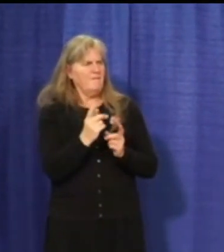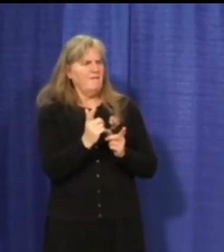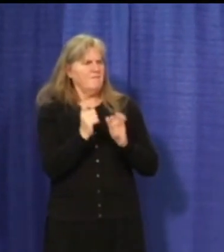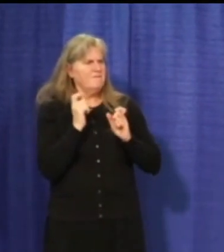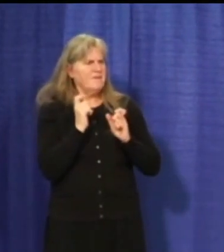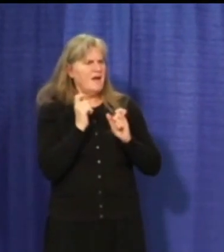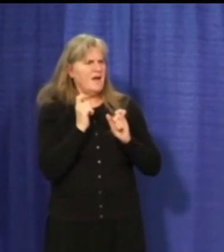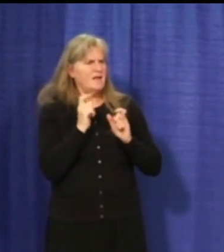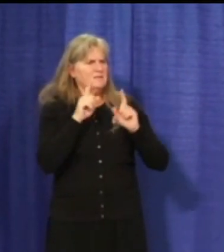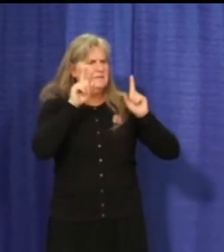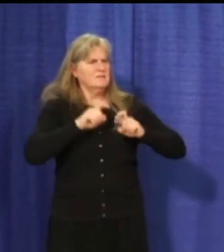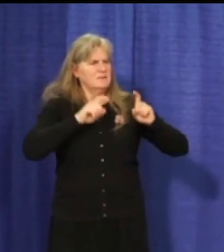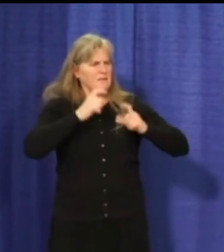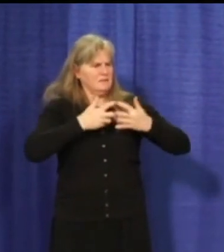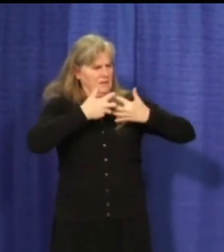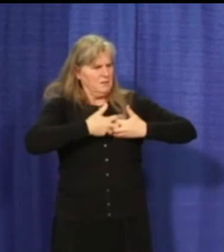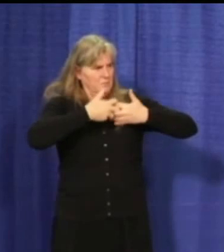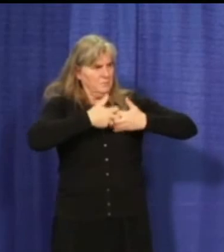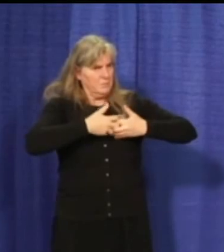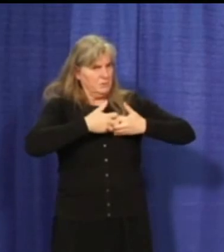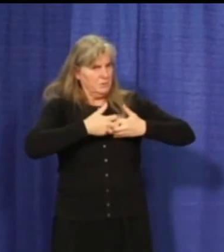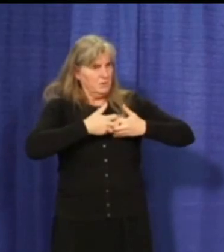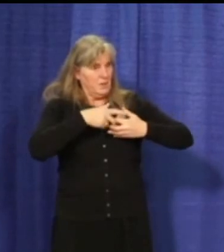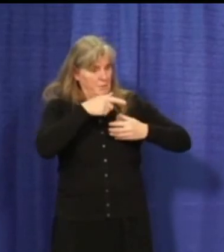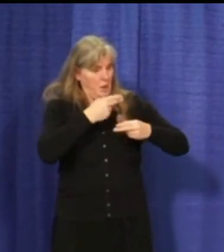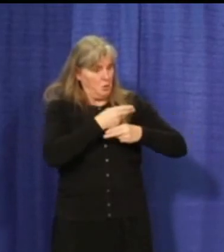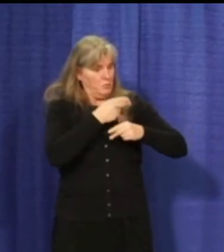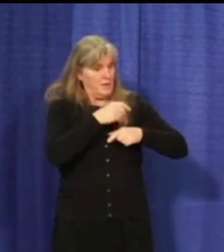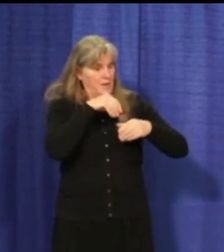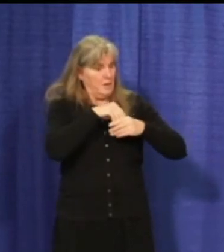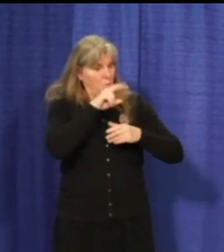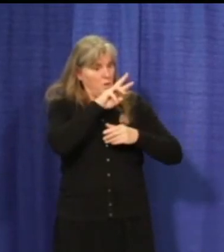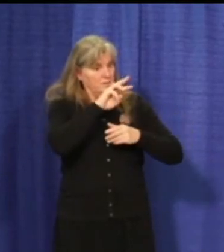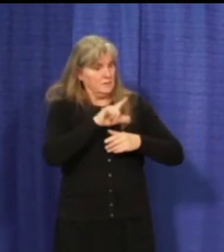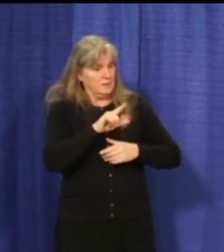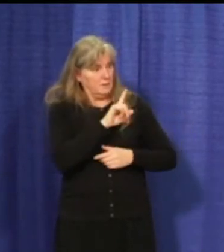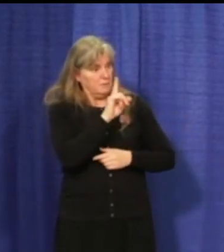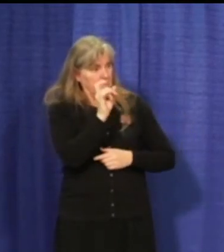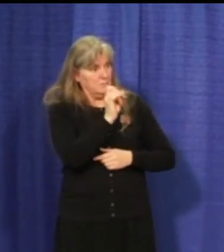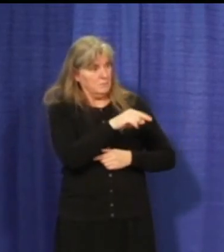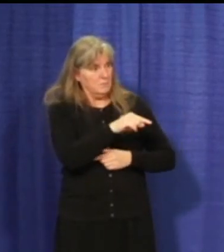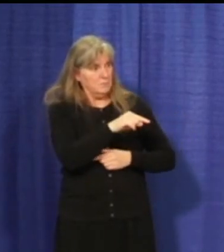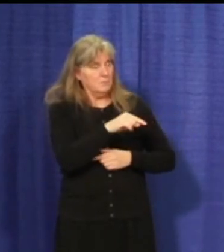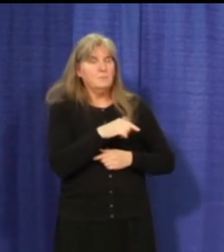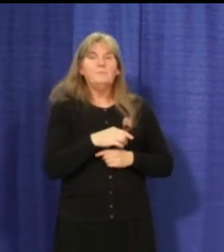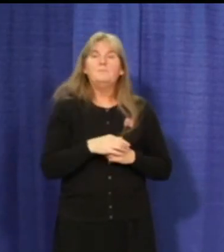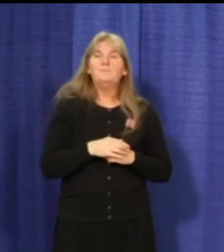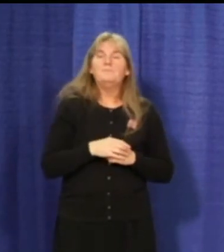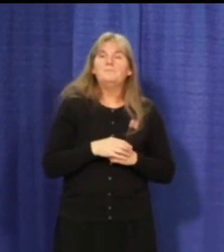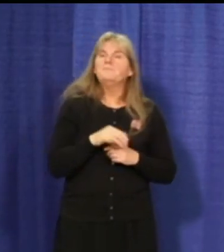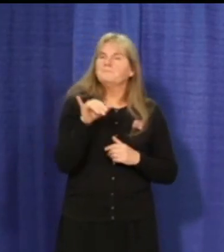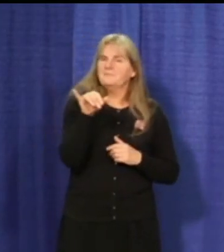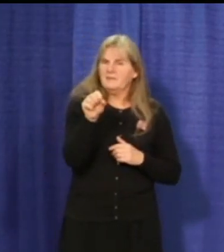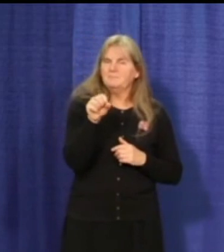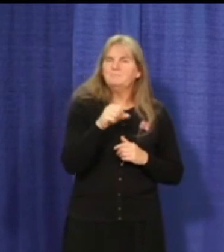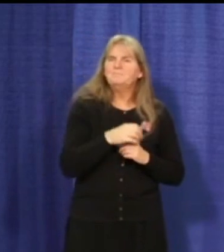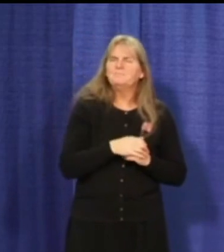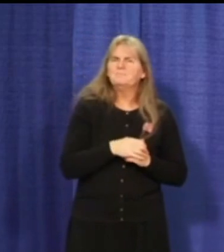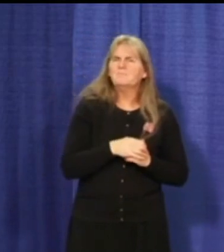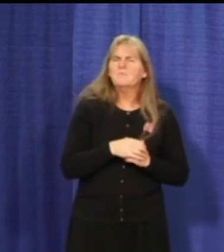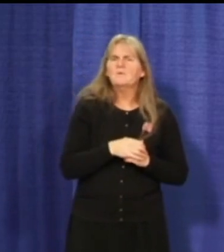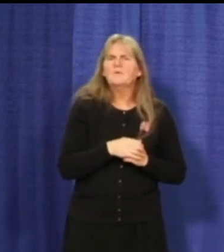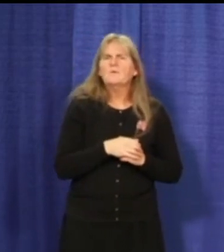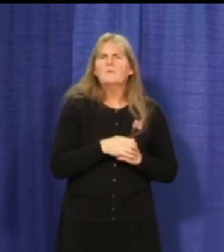have a few of them. Were those used in Watson Lake? Yeah, yes. We only